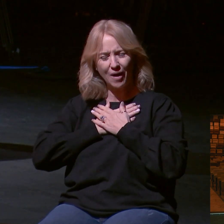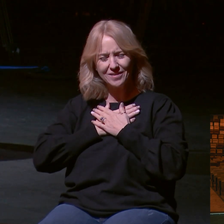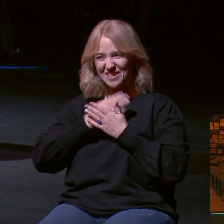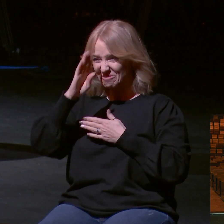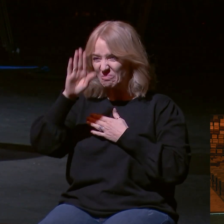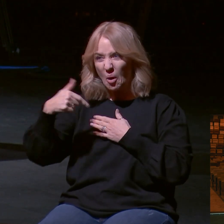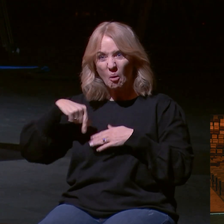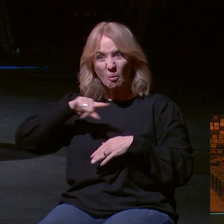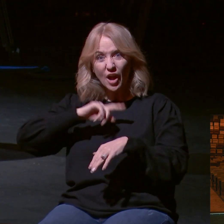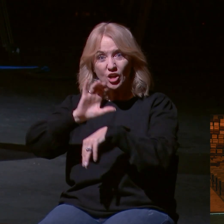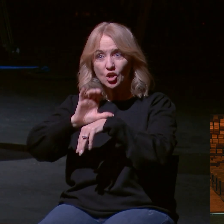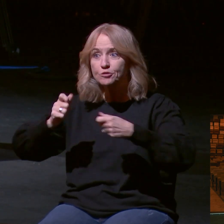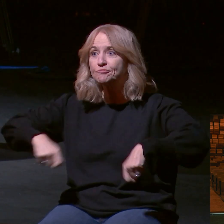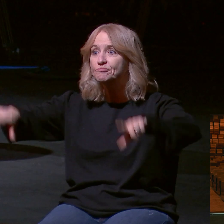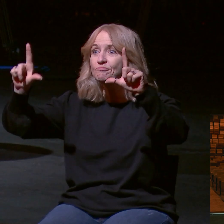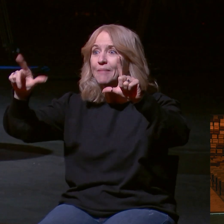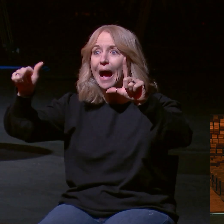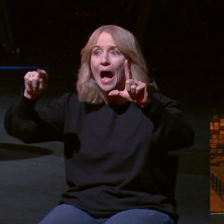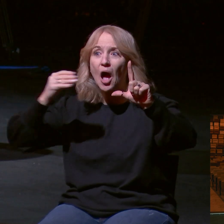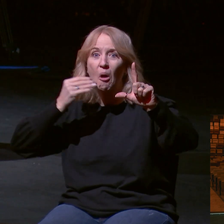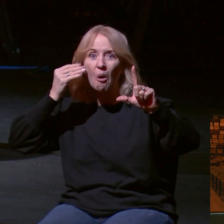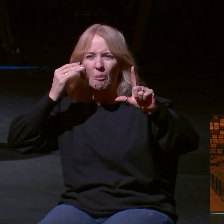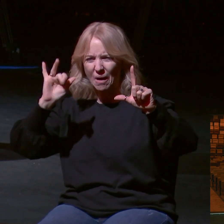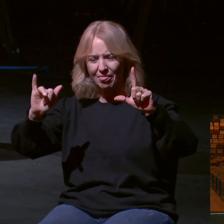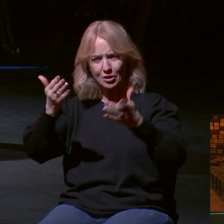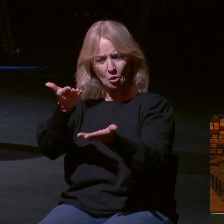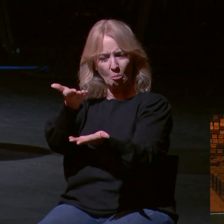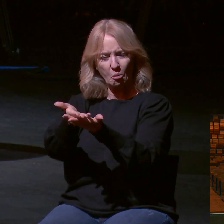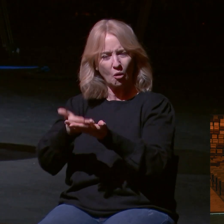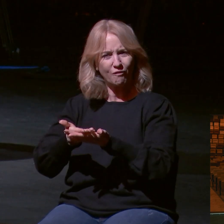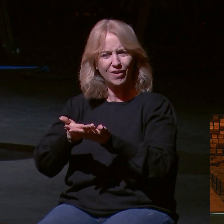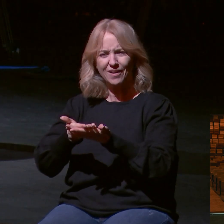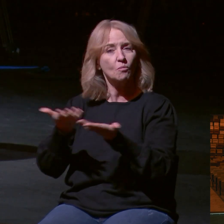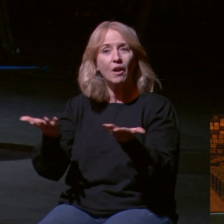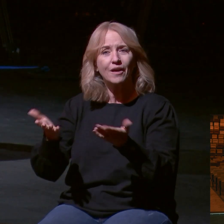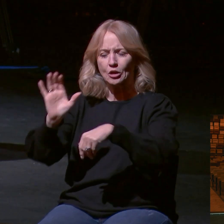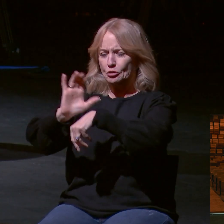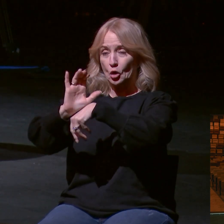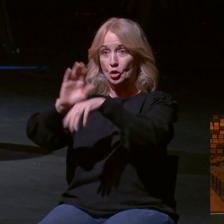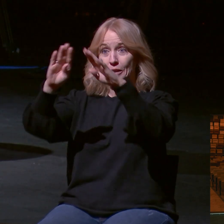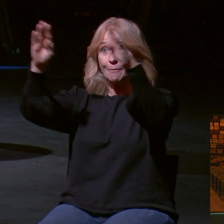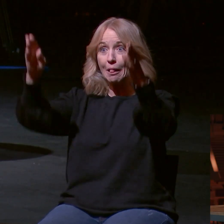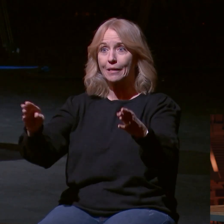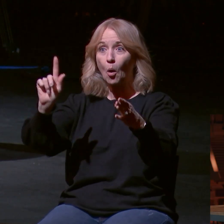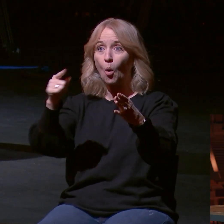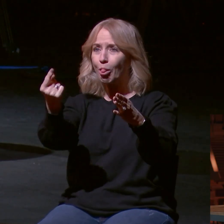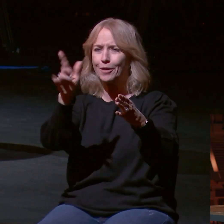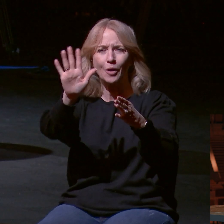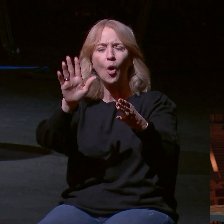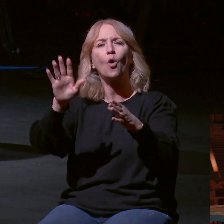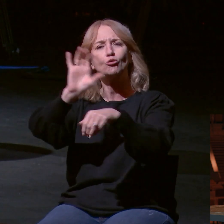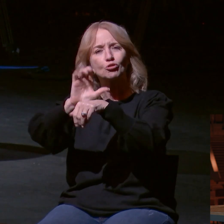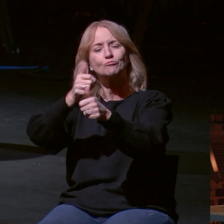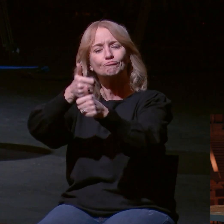church right now across our region in our homes is a testament to the fact that the church is not a place, but a people. It